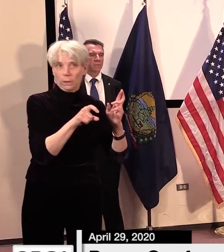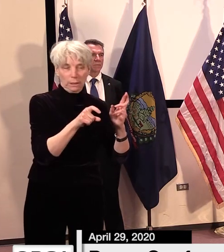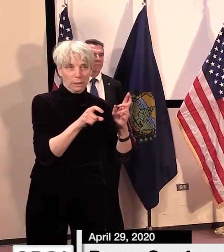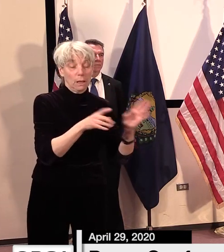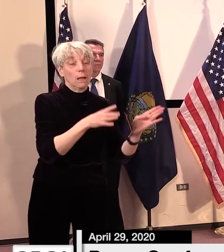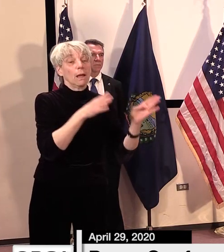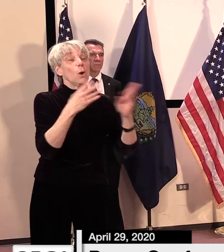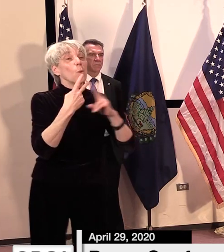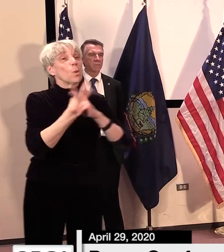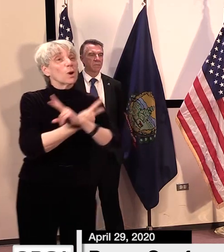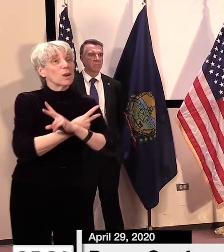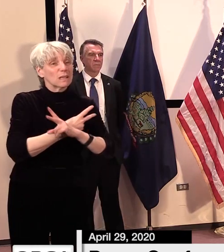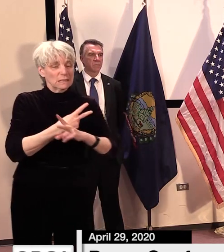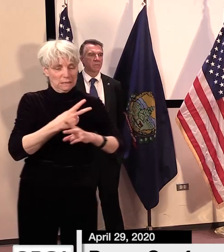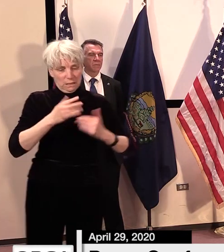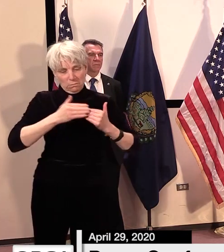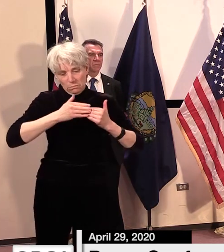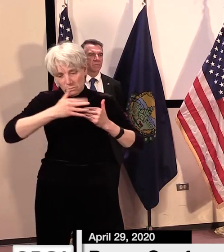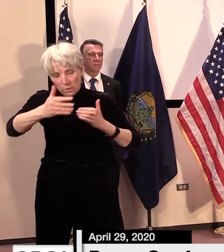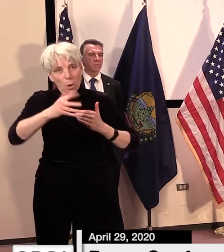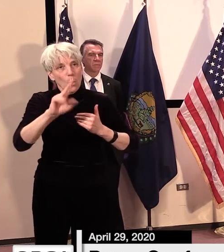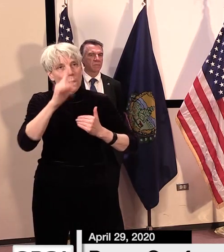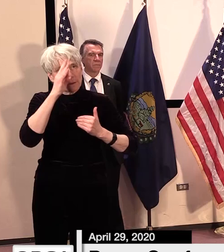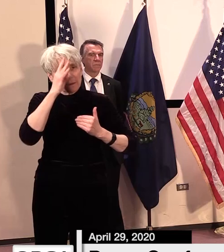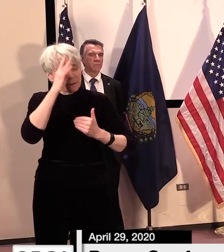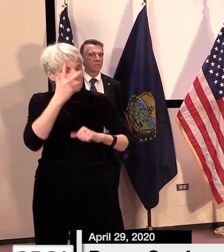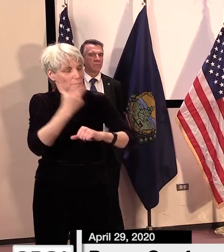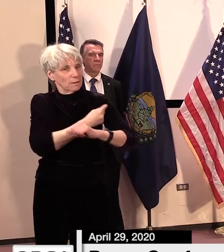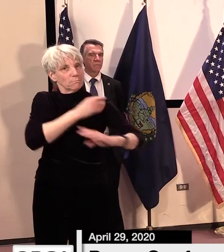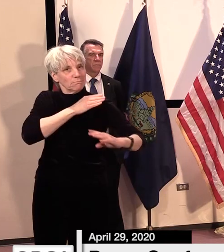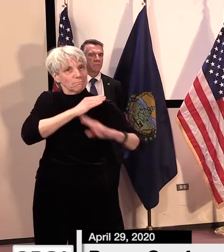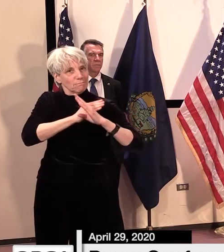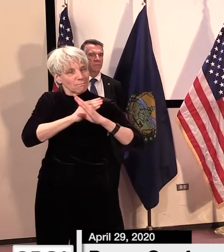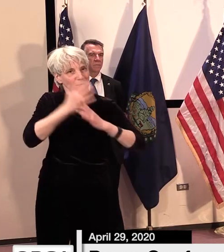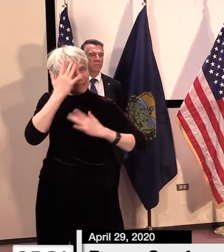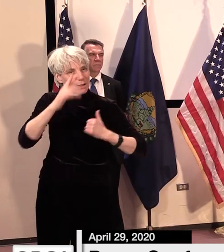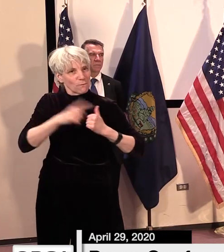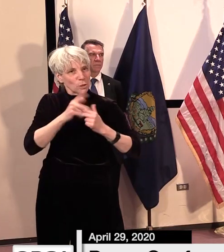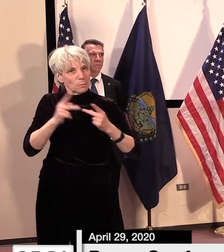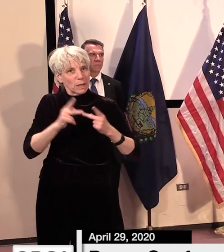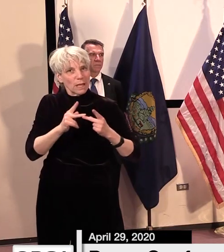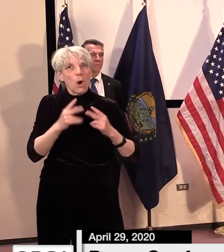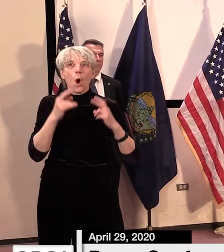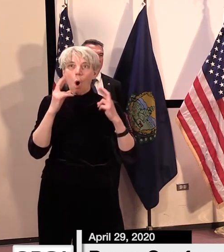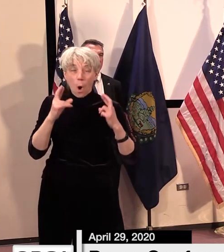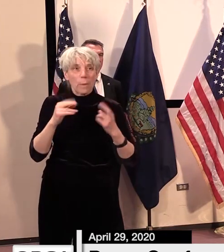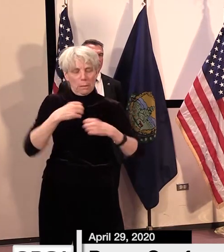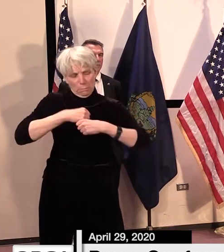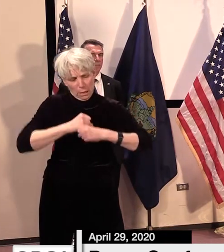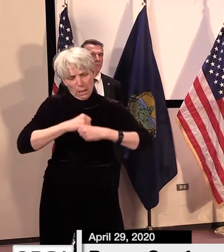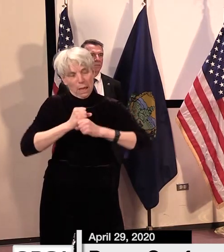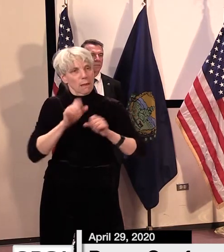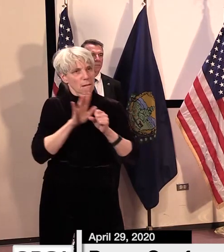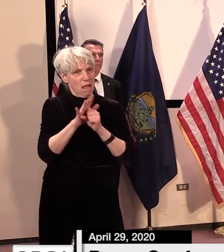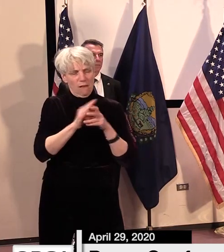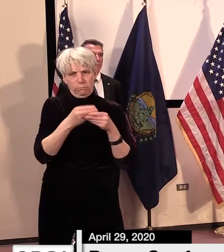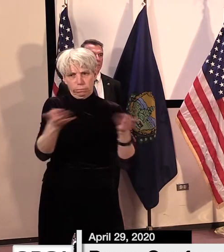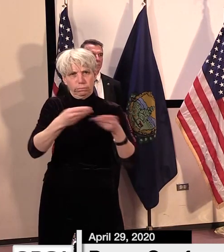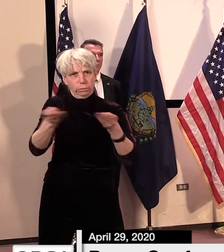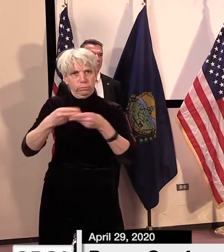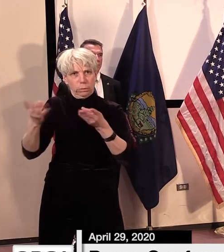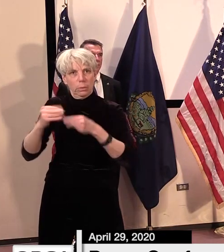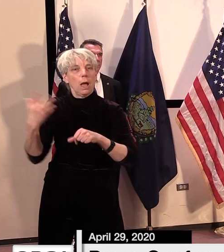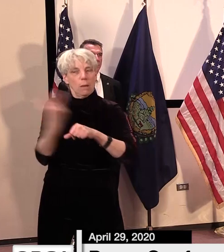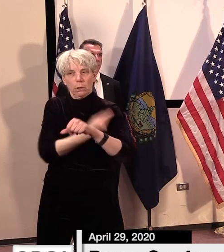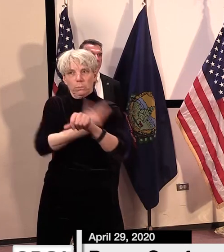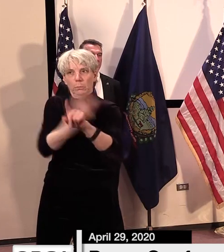effective and safe to use in the population, we all have the opportunity to receive that vaccine without having gotten to the